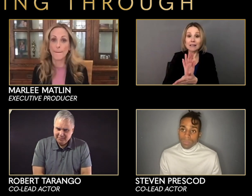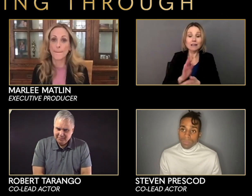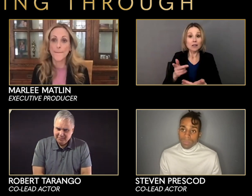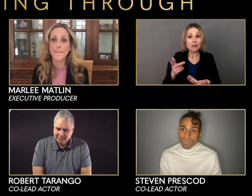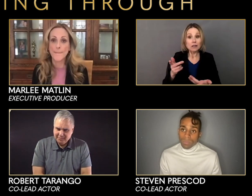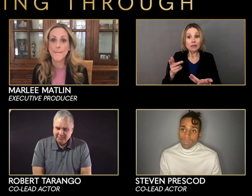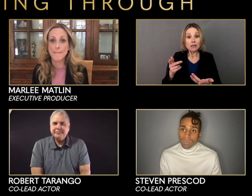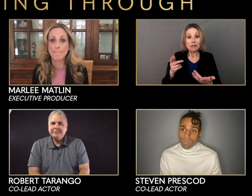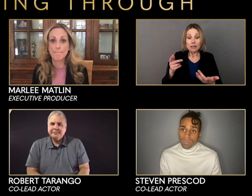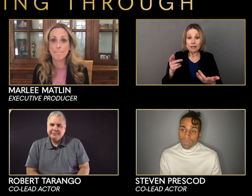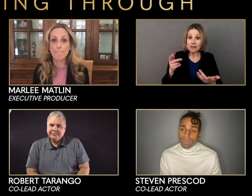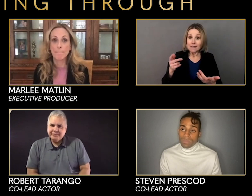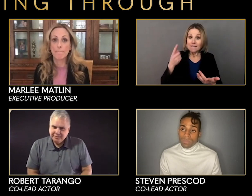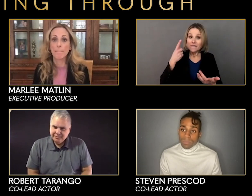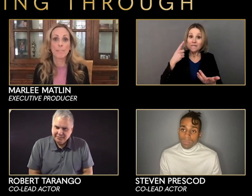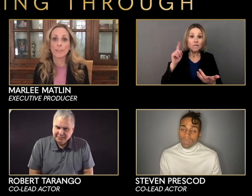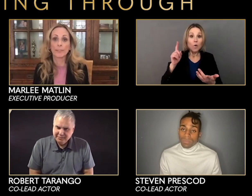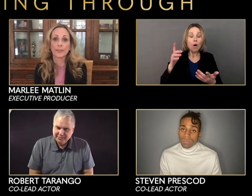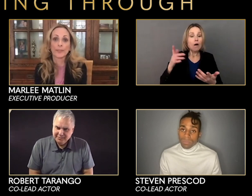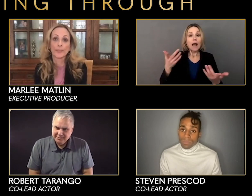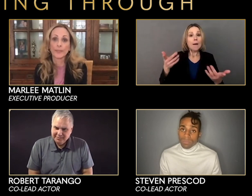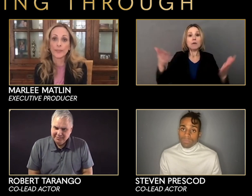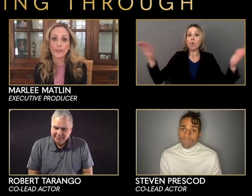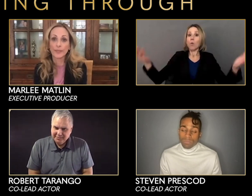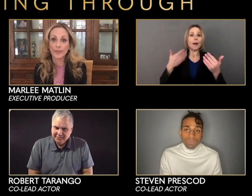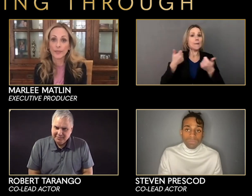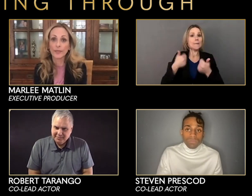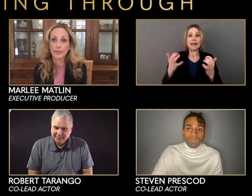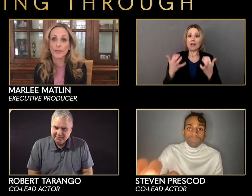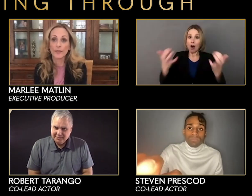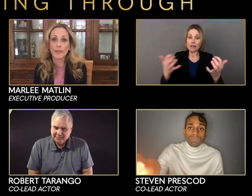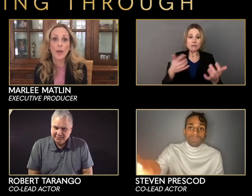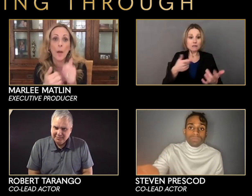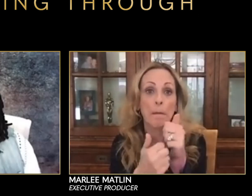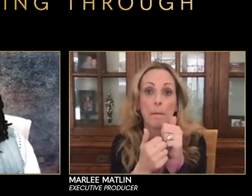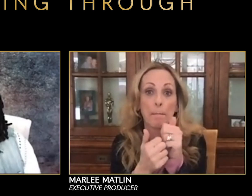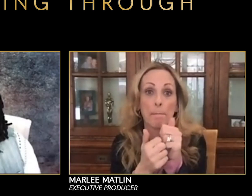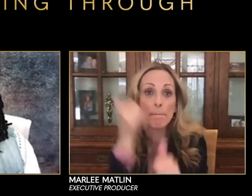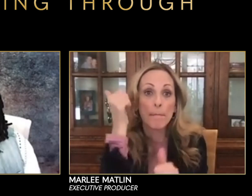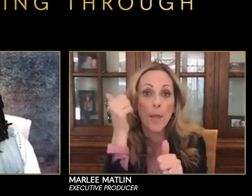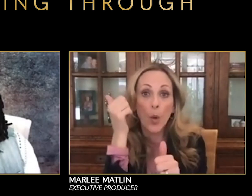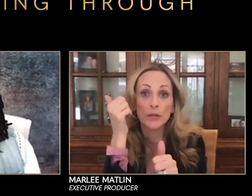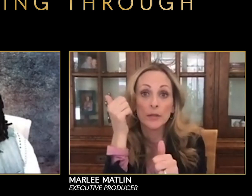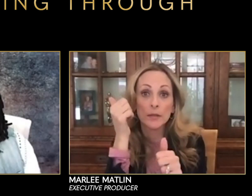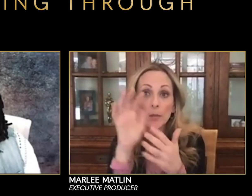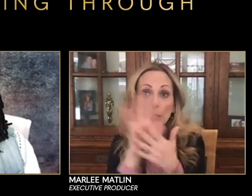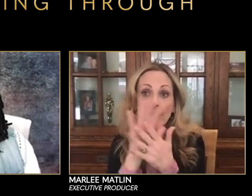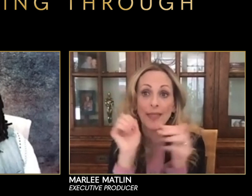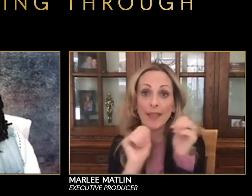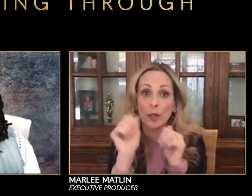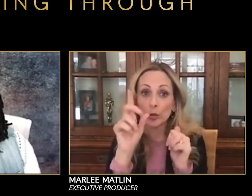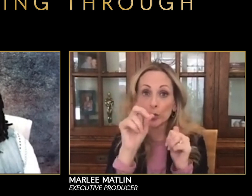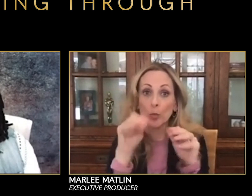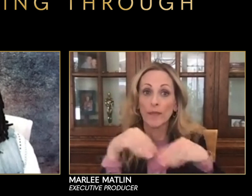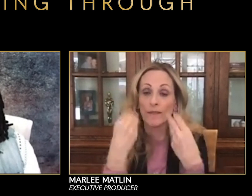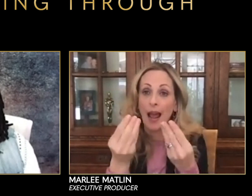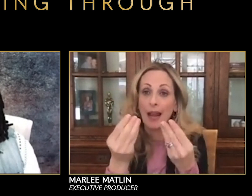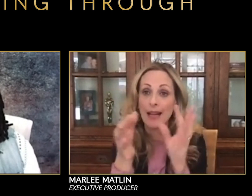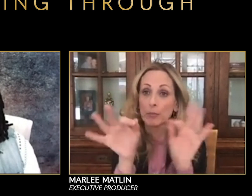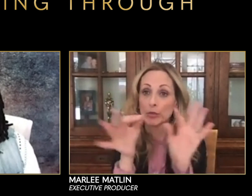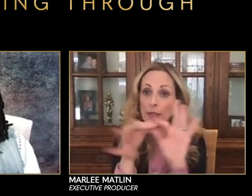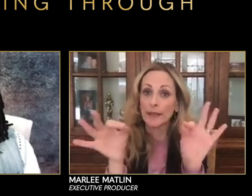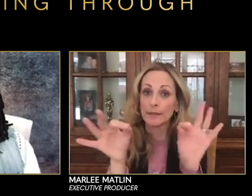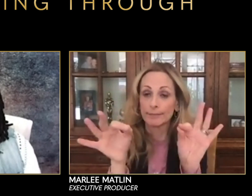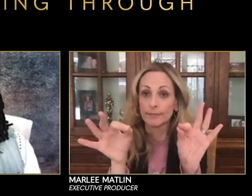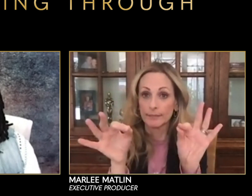to have any kind of audience come in? Have you all thought about doing that? Absolutely. I mean, most movie